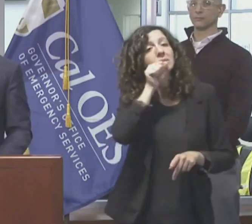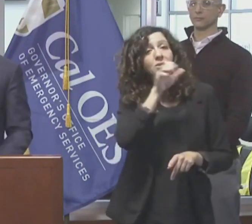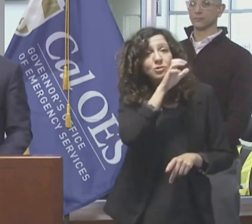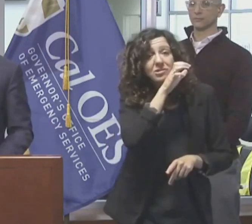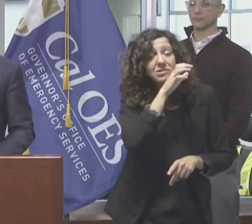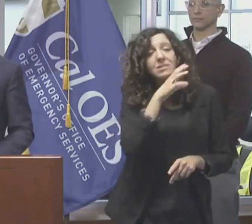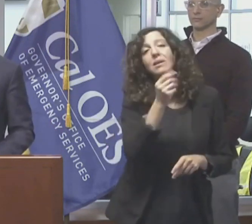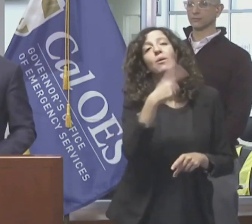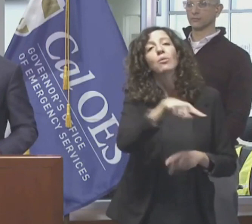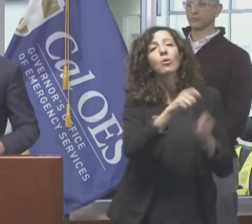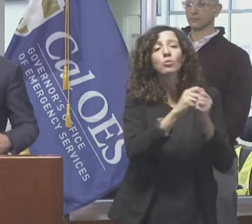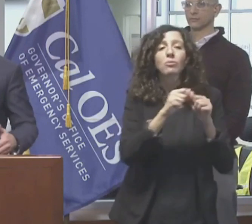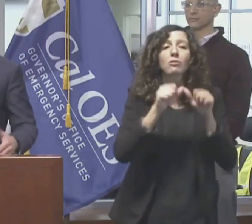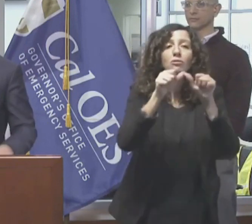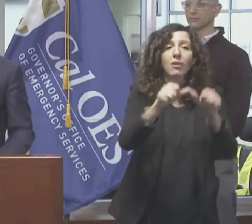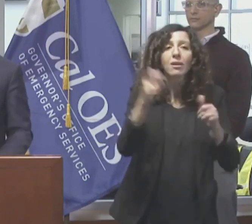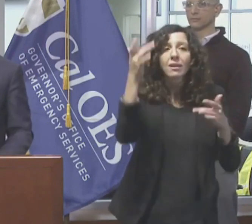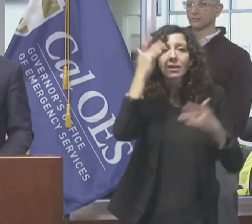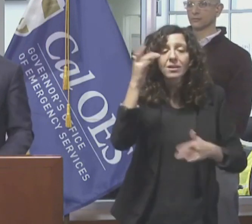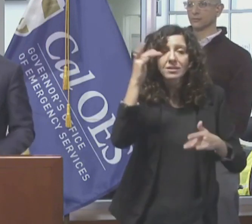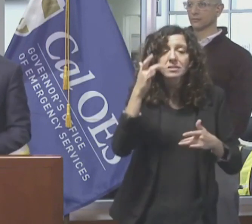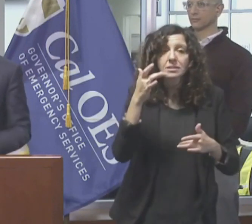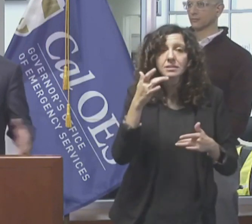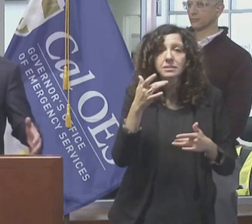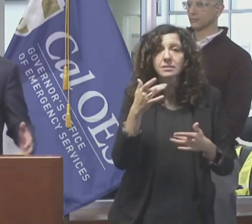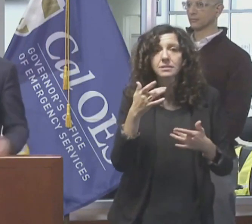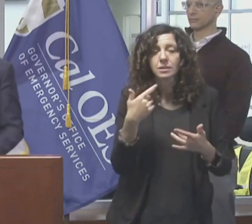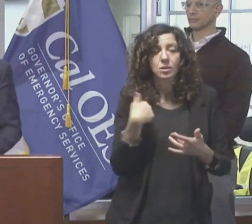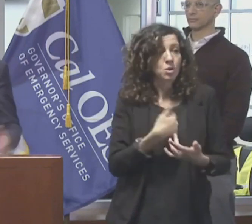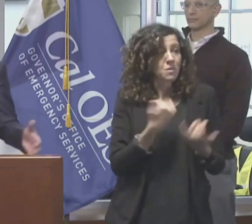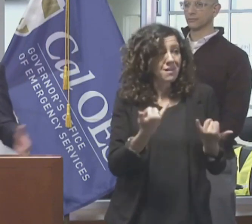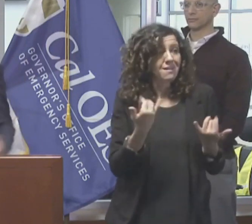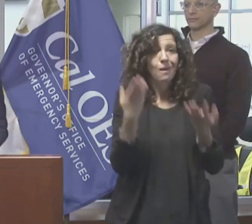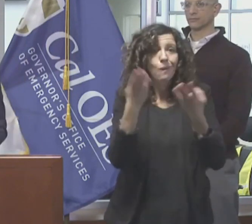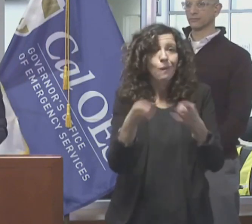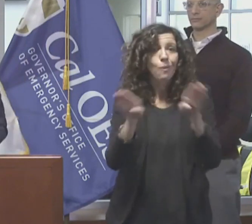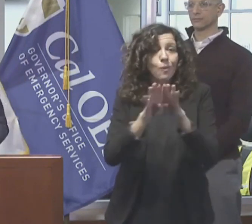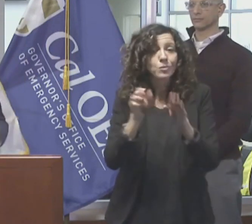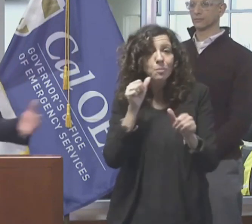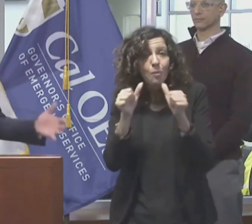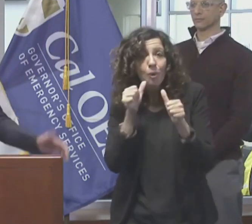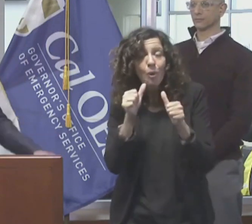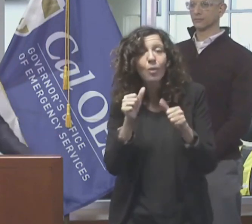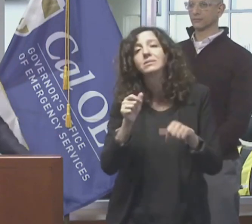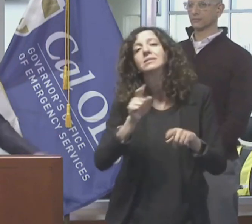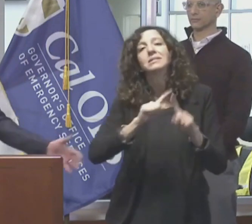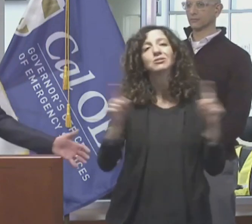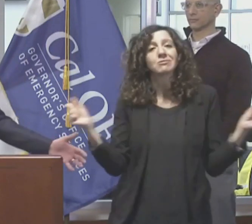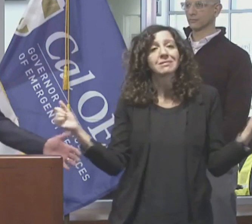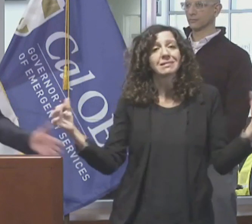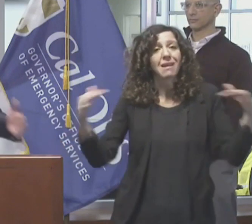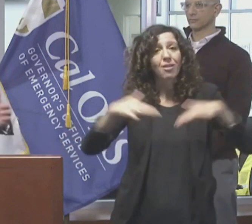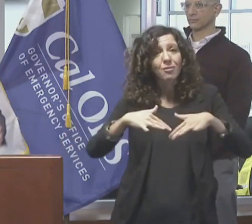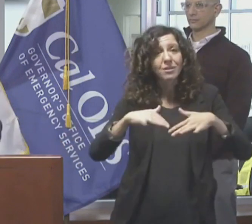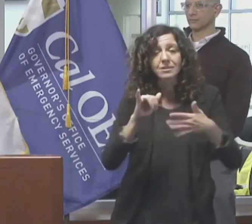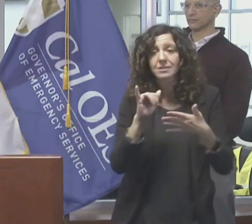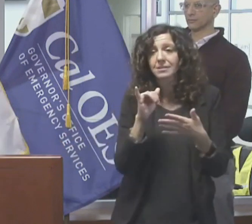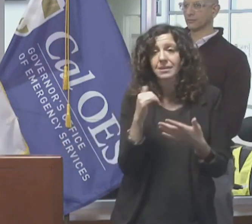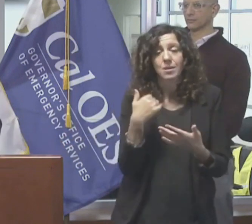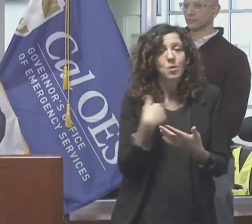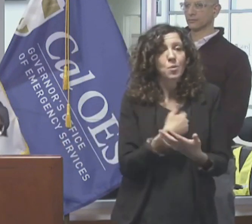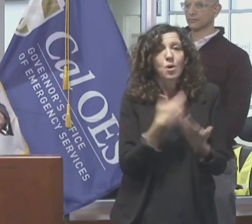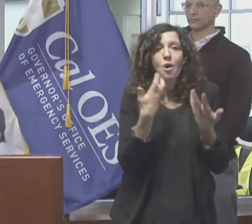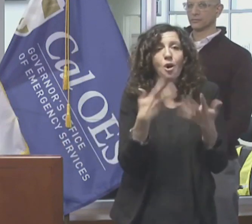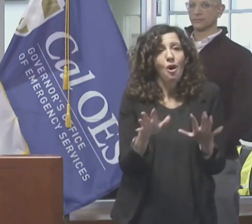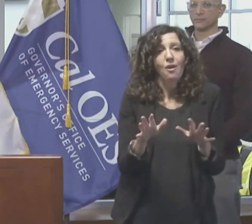chronic illnesses that are even greater number, that we're shutting down bars and gatherings across the spectrum, that we already